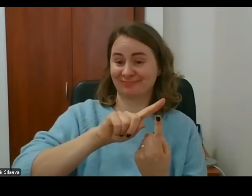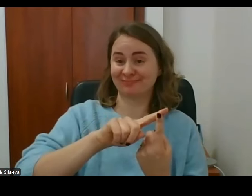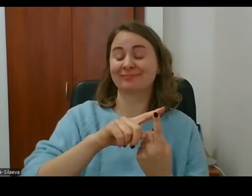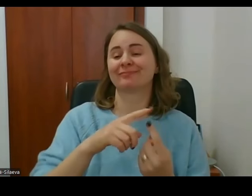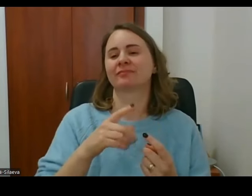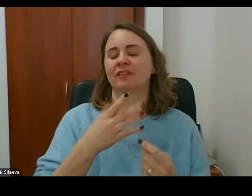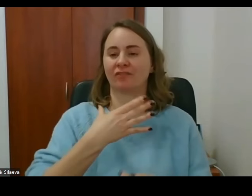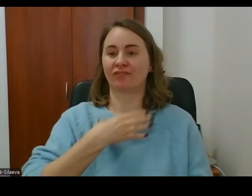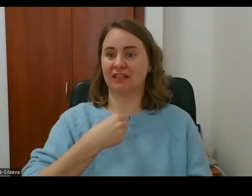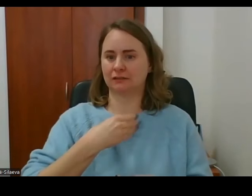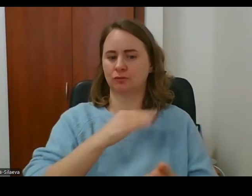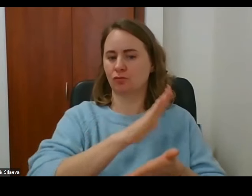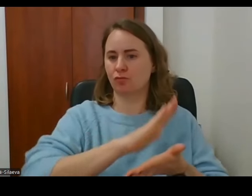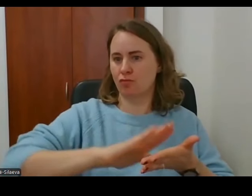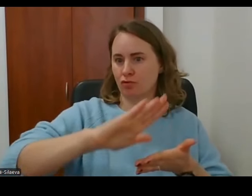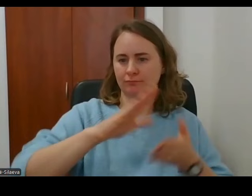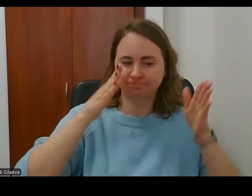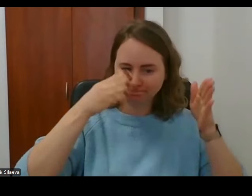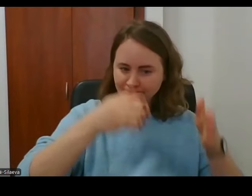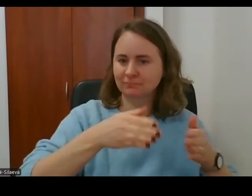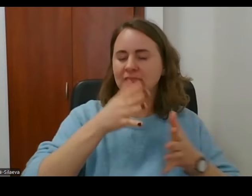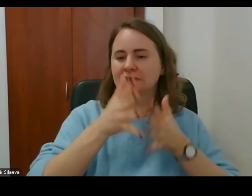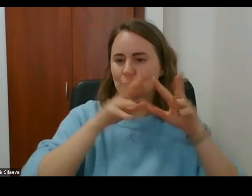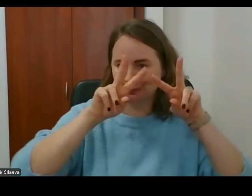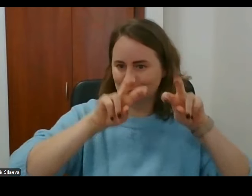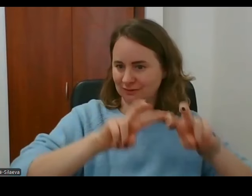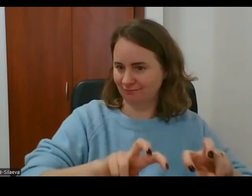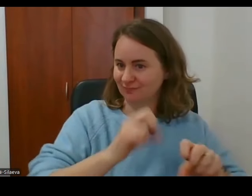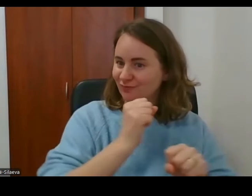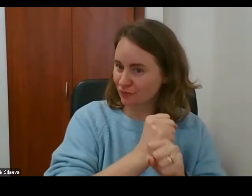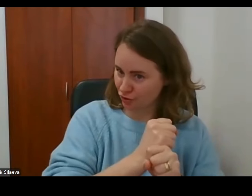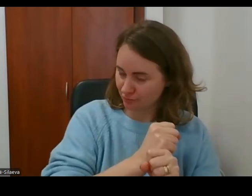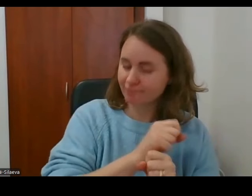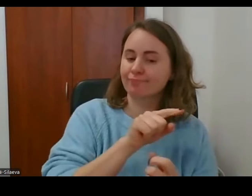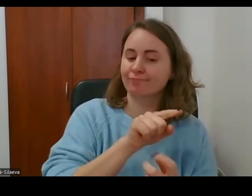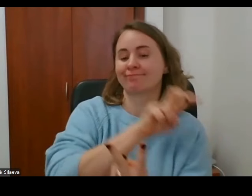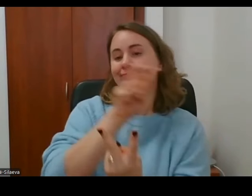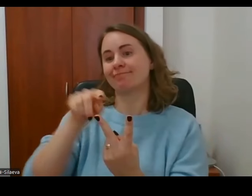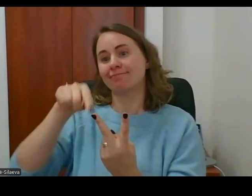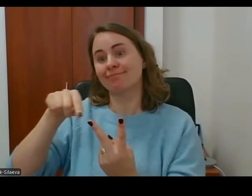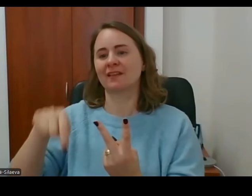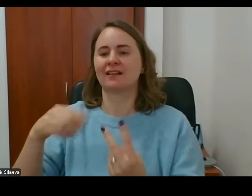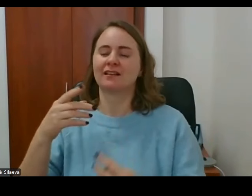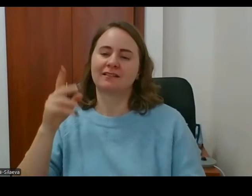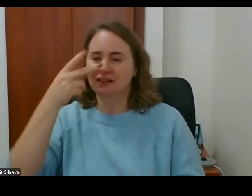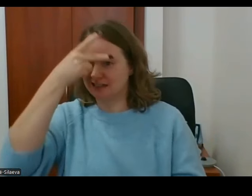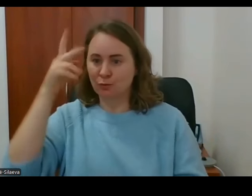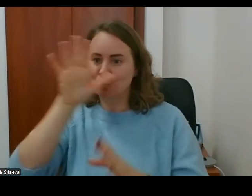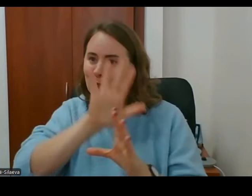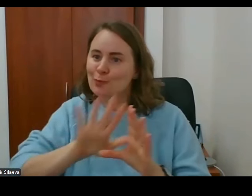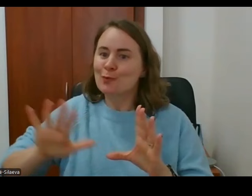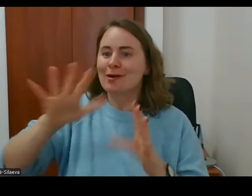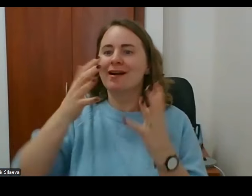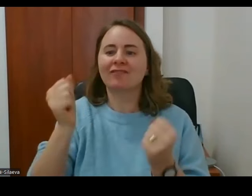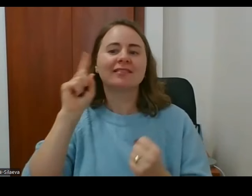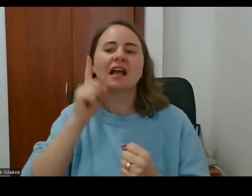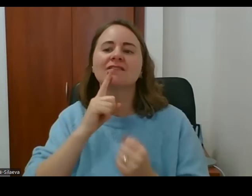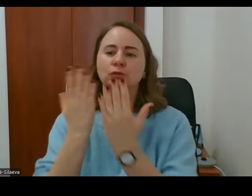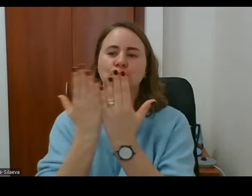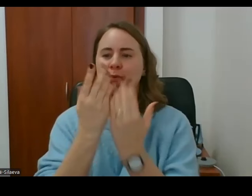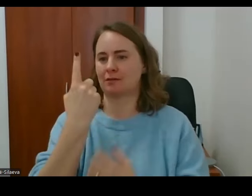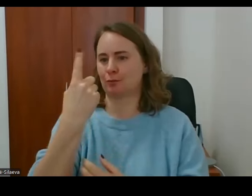two places. The first place that I work is the Vilnius University of Applied Sciences, where I work at the